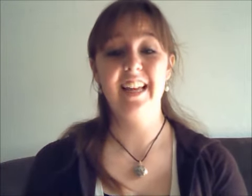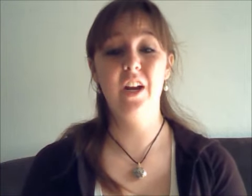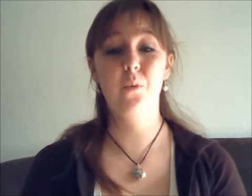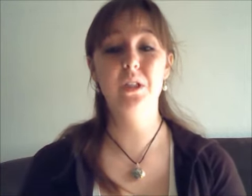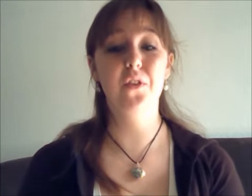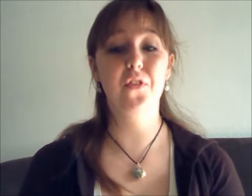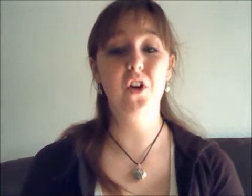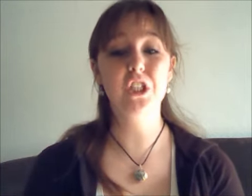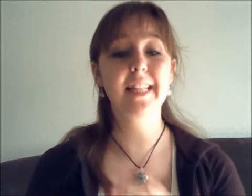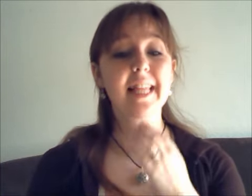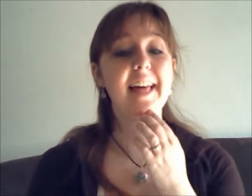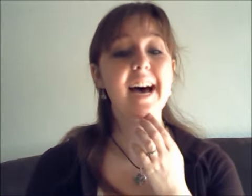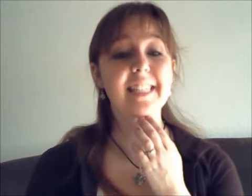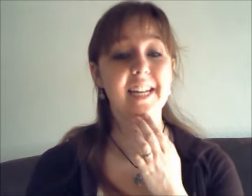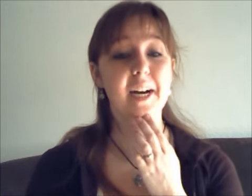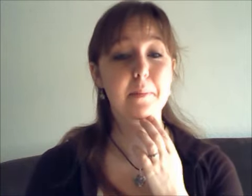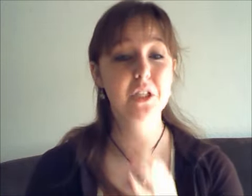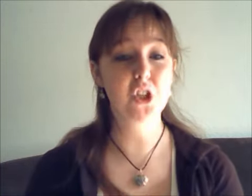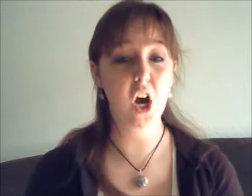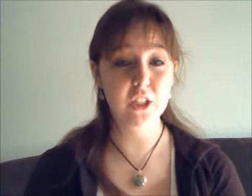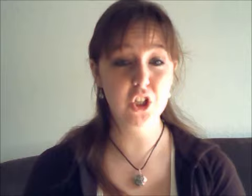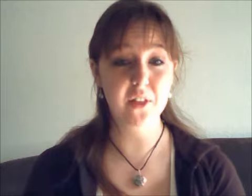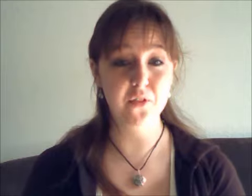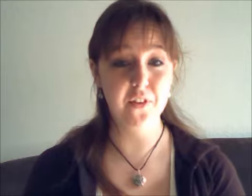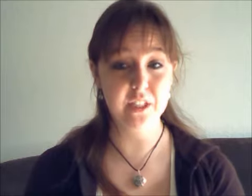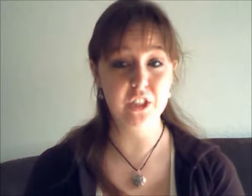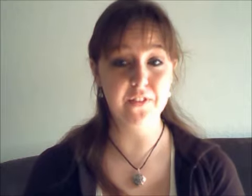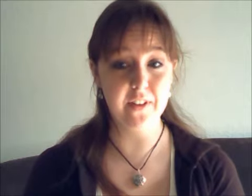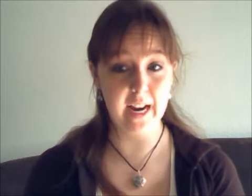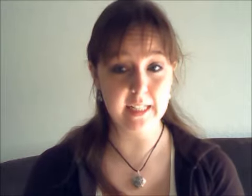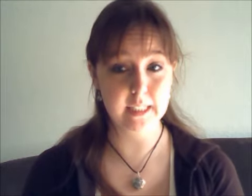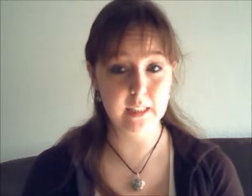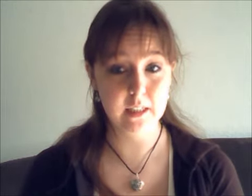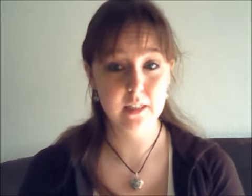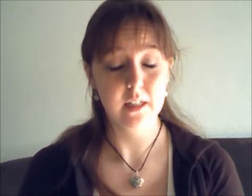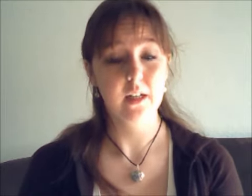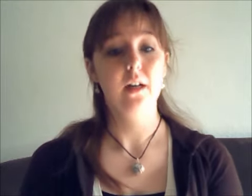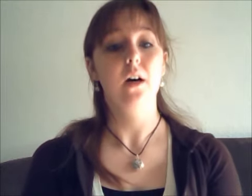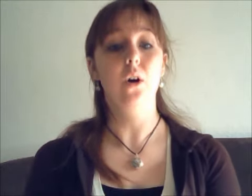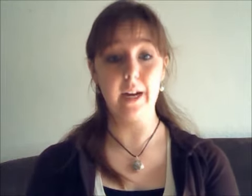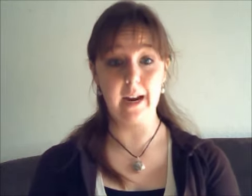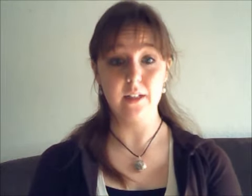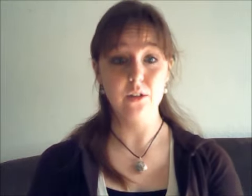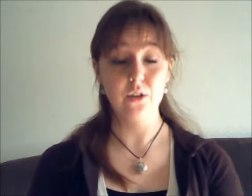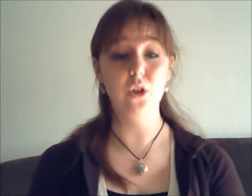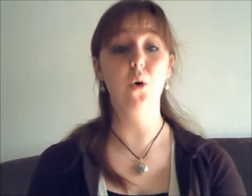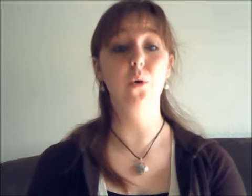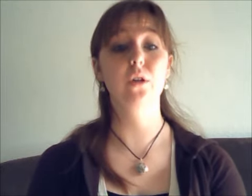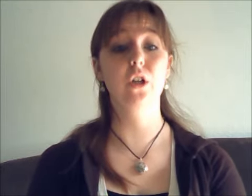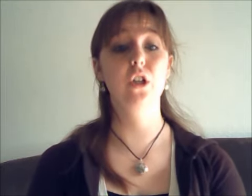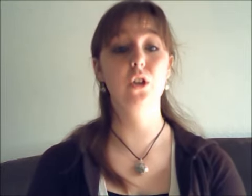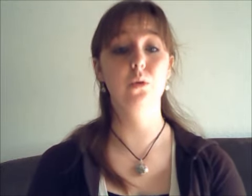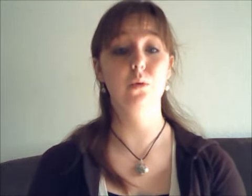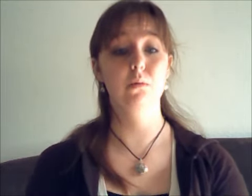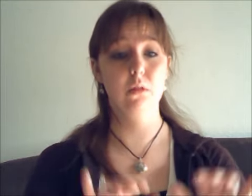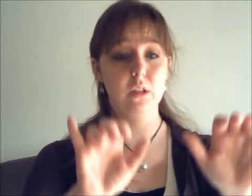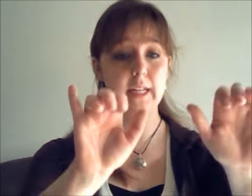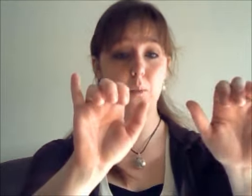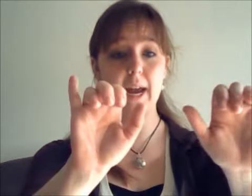It was the first and the last time they saw each other face to face. Okay, so you're going to take a Y hand